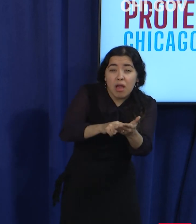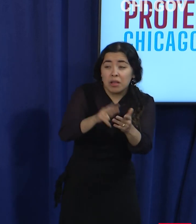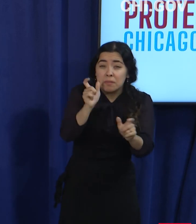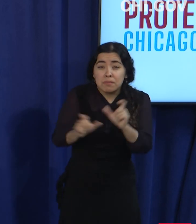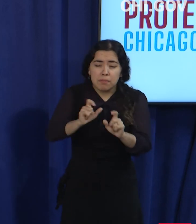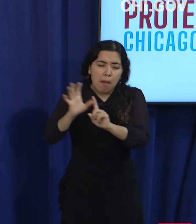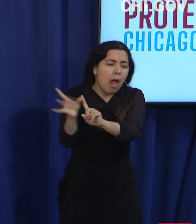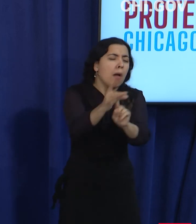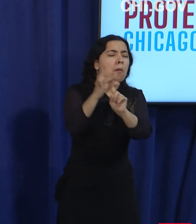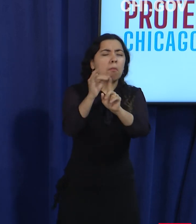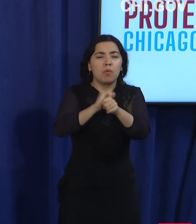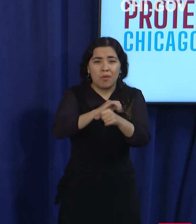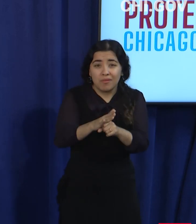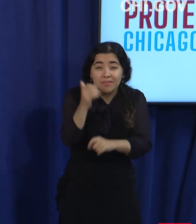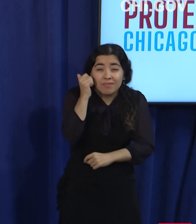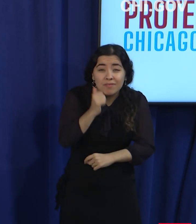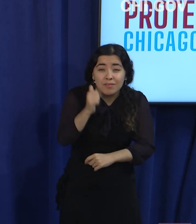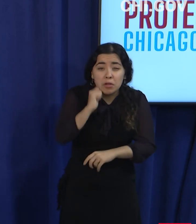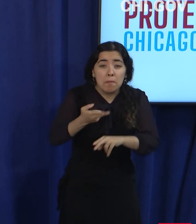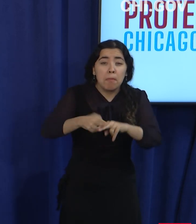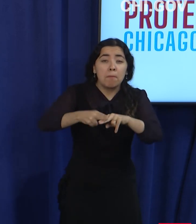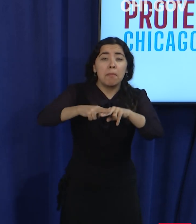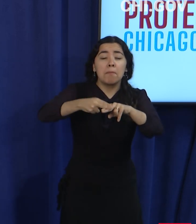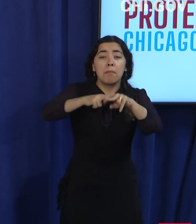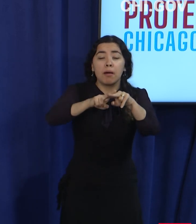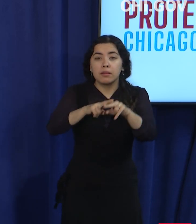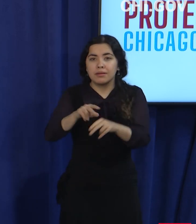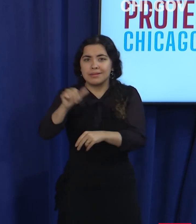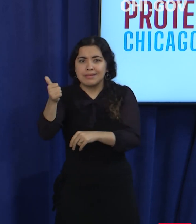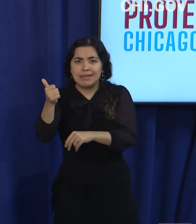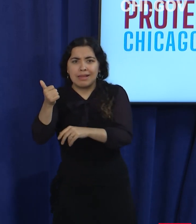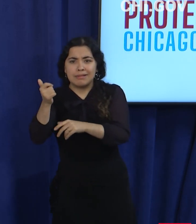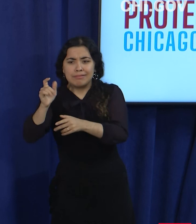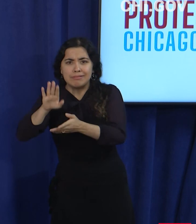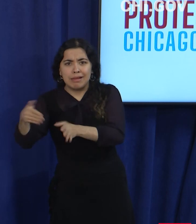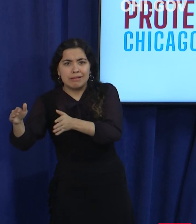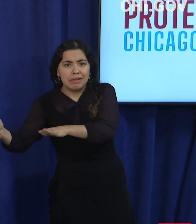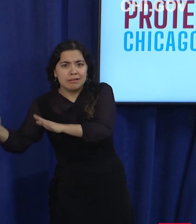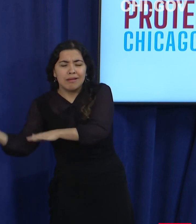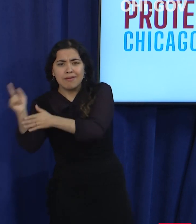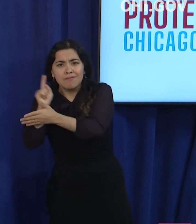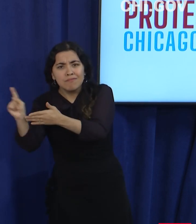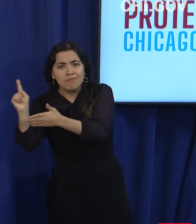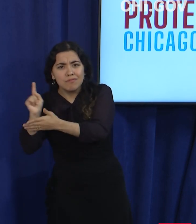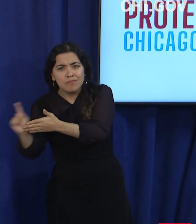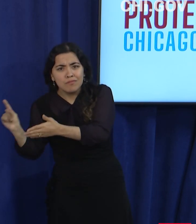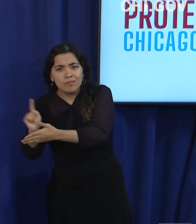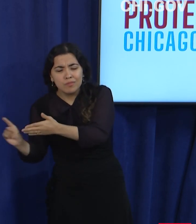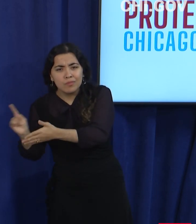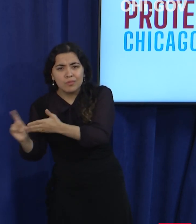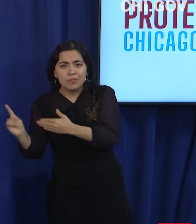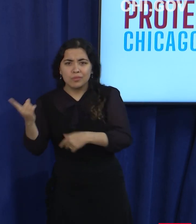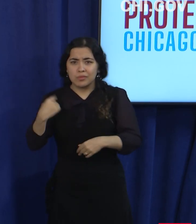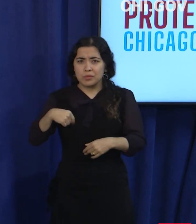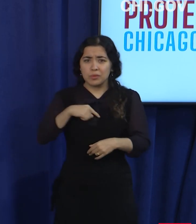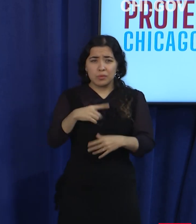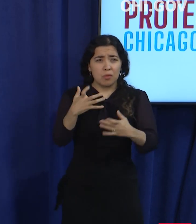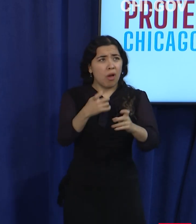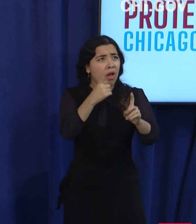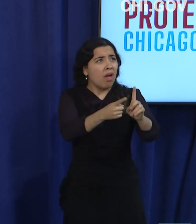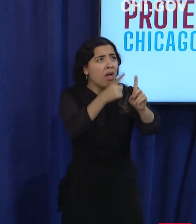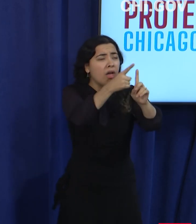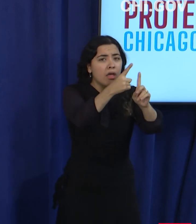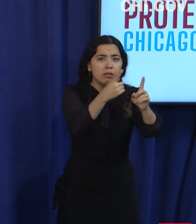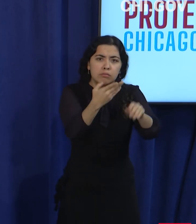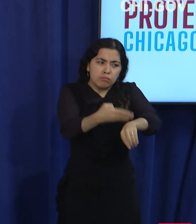week. We are not anywhere close to where we need to be. And I was reminded as I